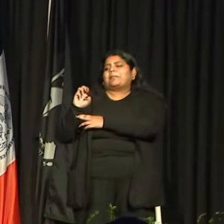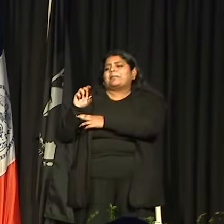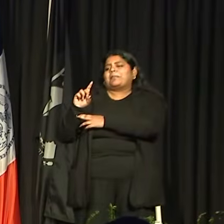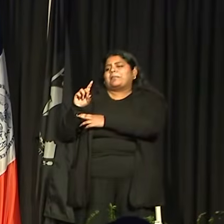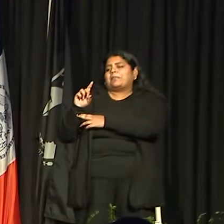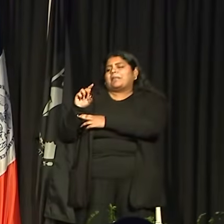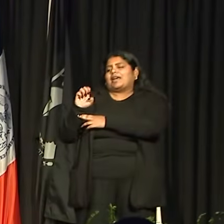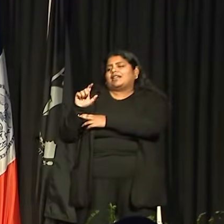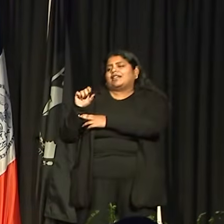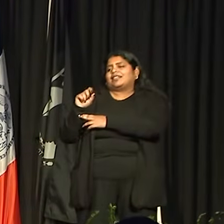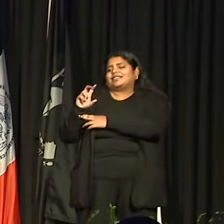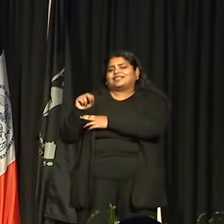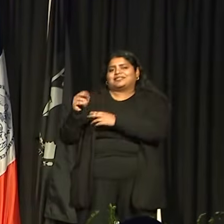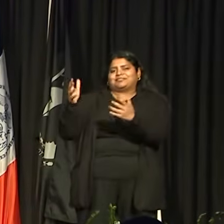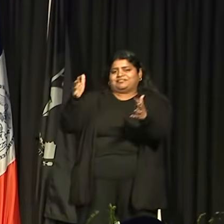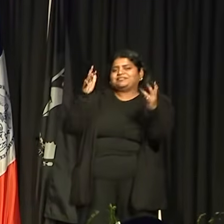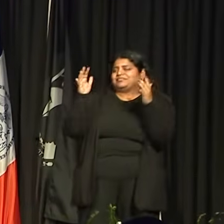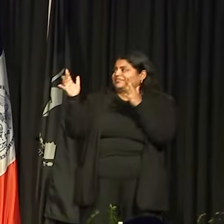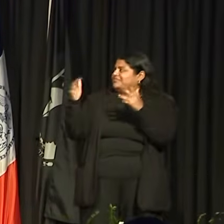Yeah.